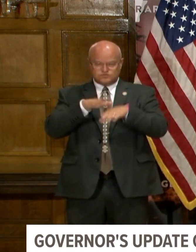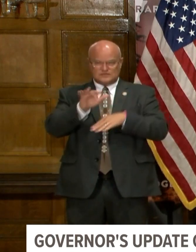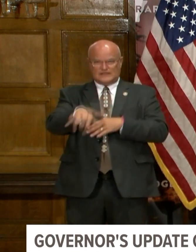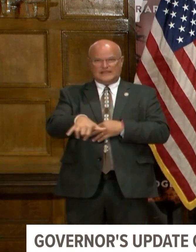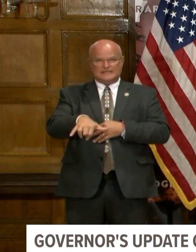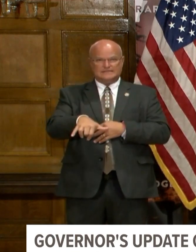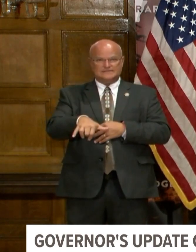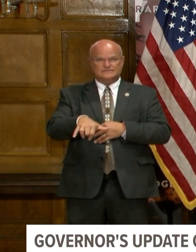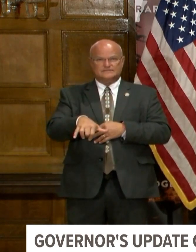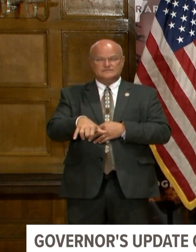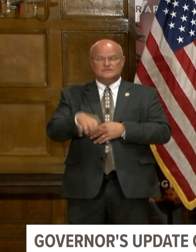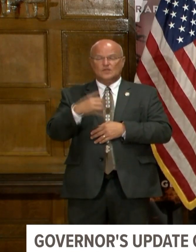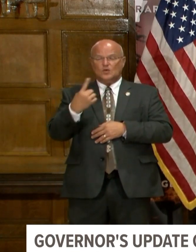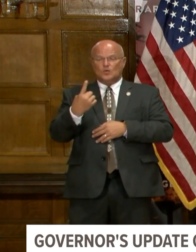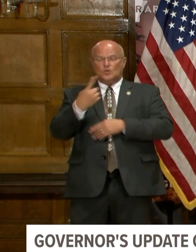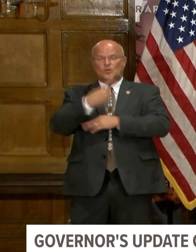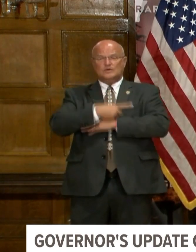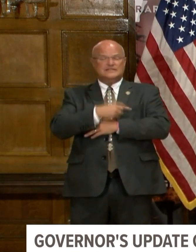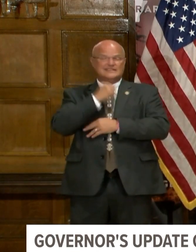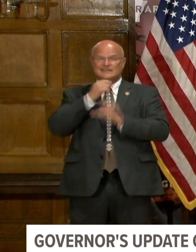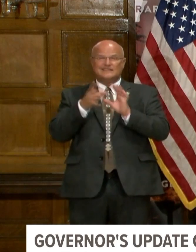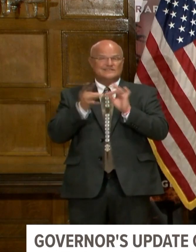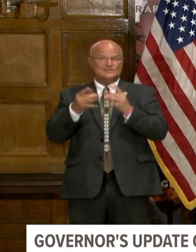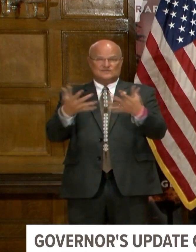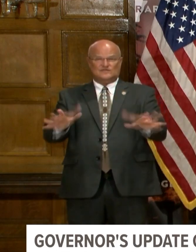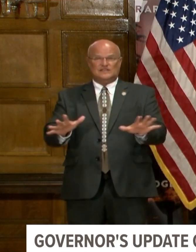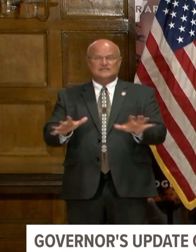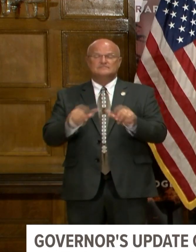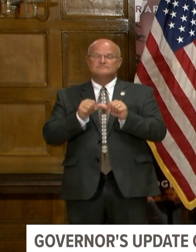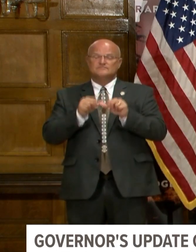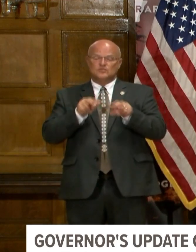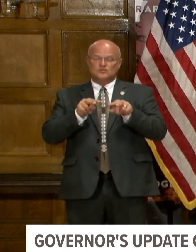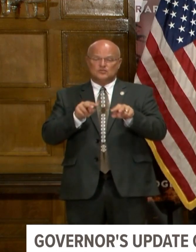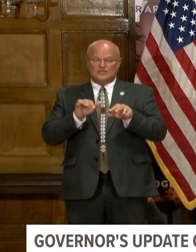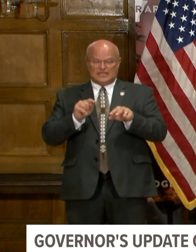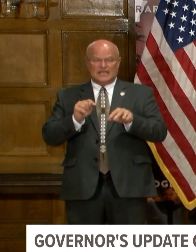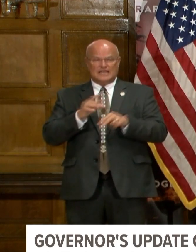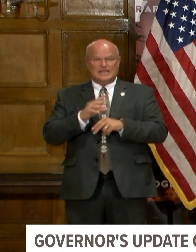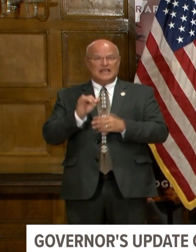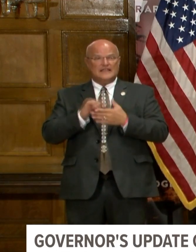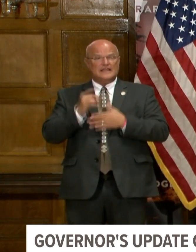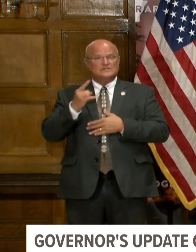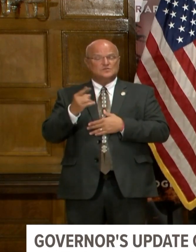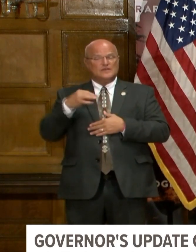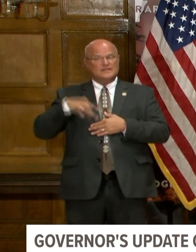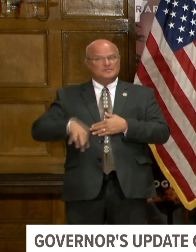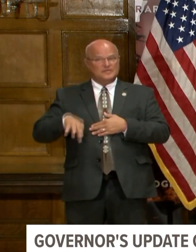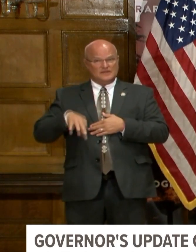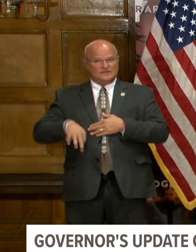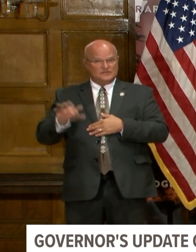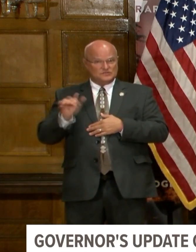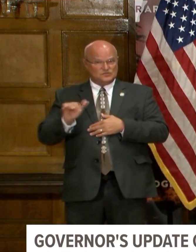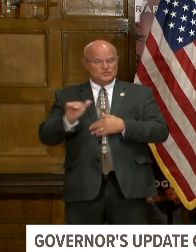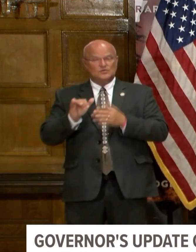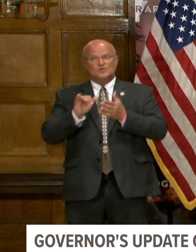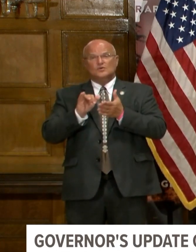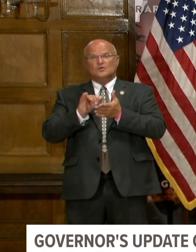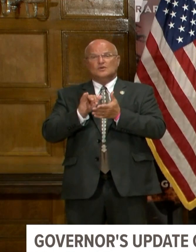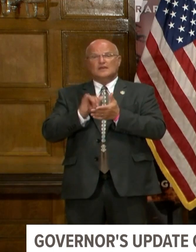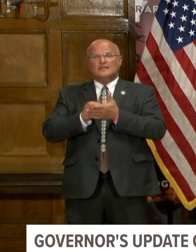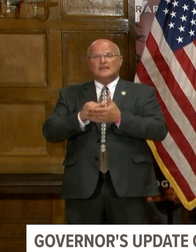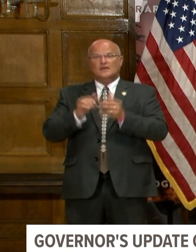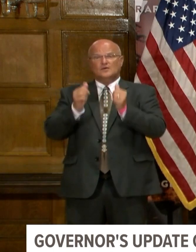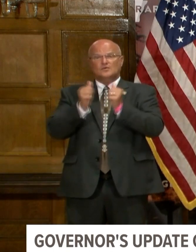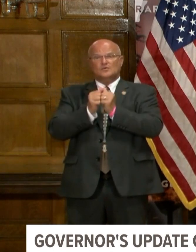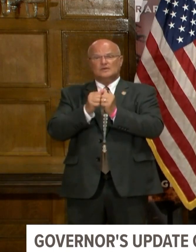that. One day doesn't tell the story, so let's continue to look at it. And that's one of the benefits, too, that, you